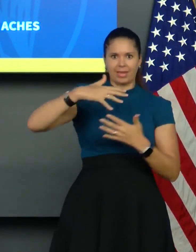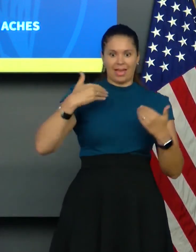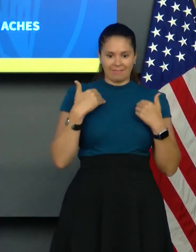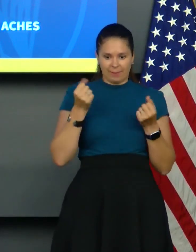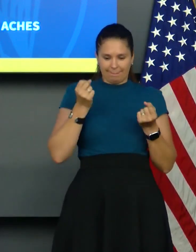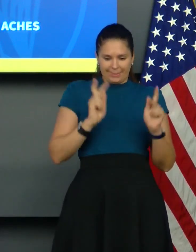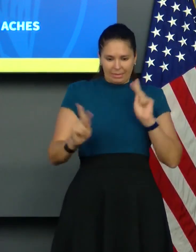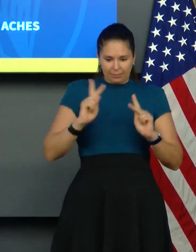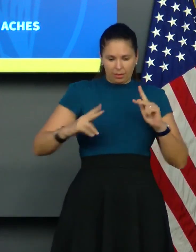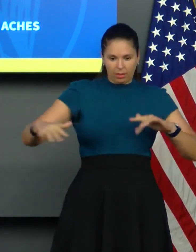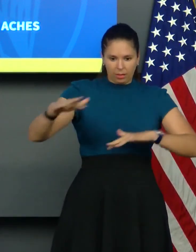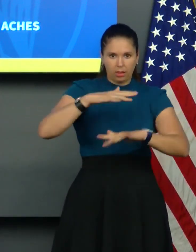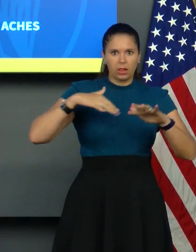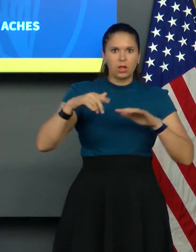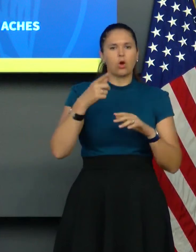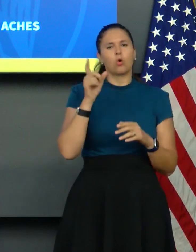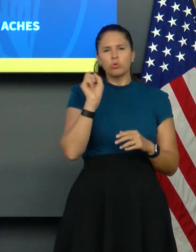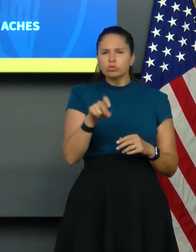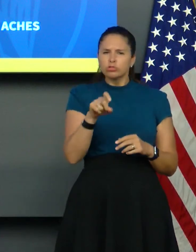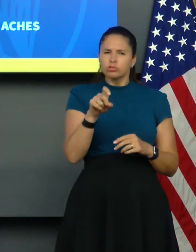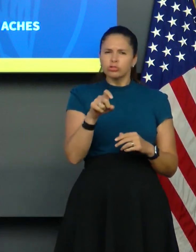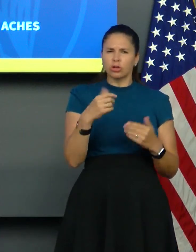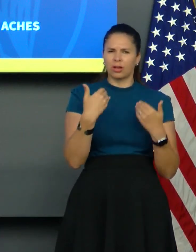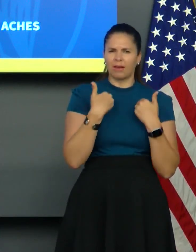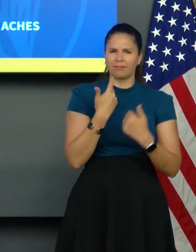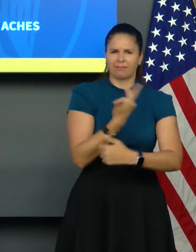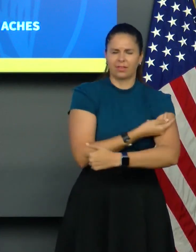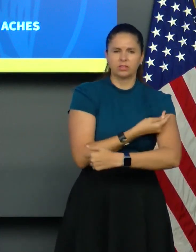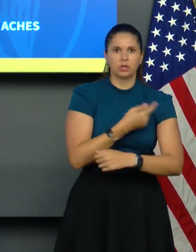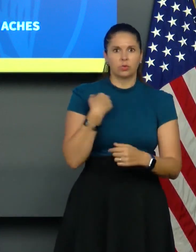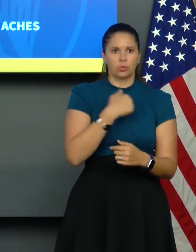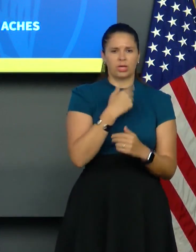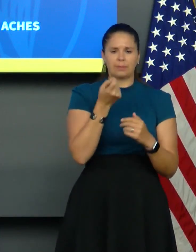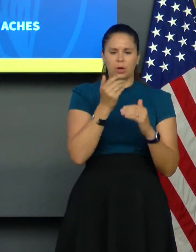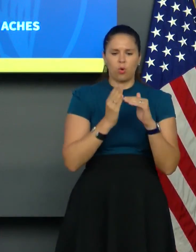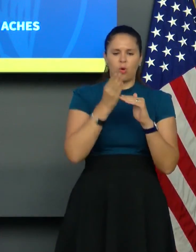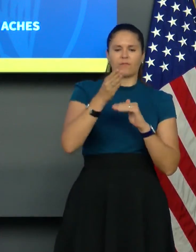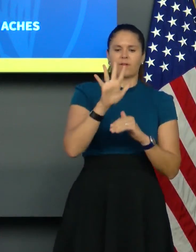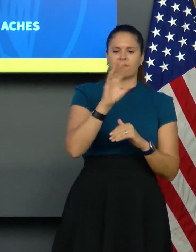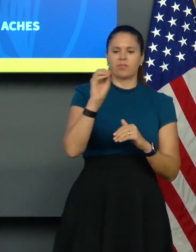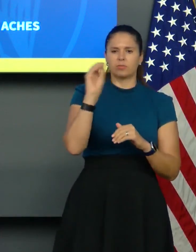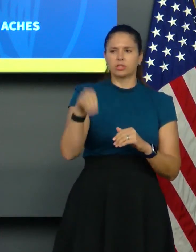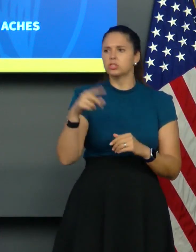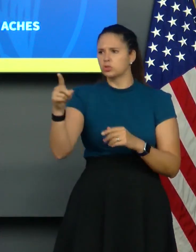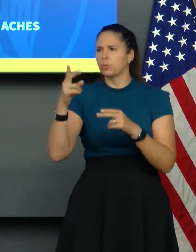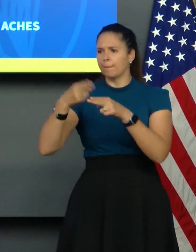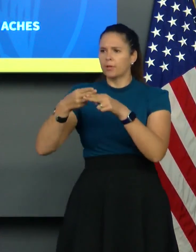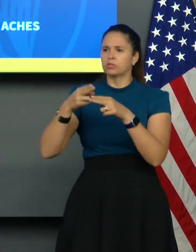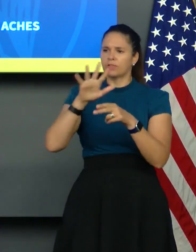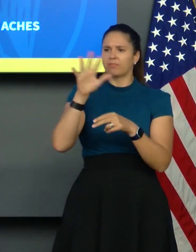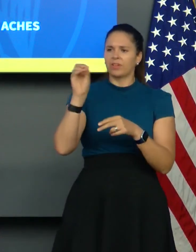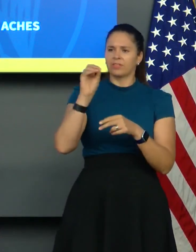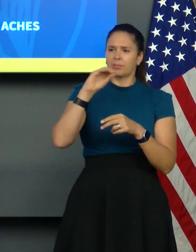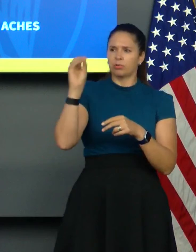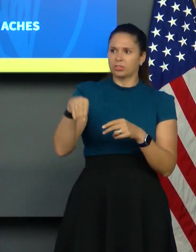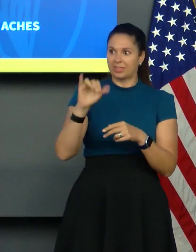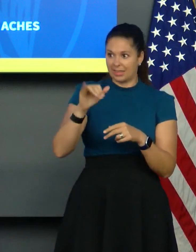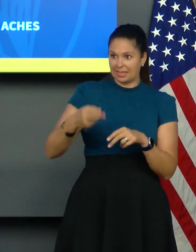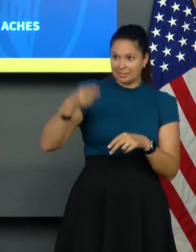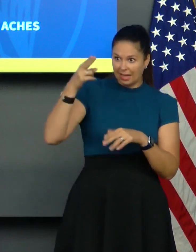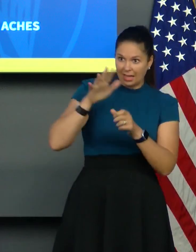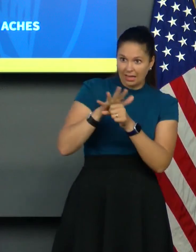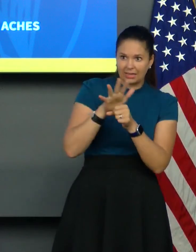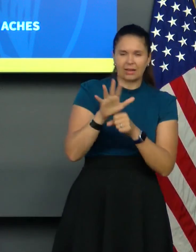you absolutely need to be vaccinated. We're a little over 50%. You mentioned correction. We're a little over 50%. Is that high enough?